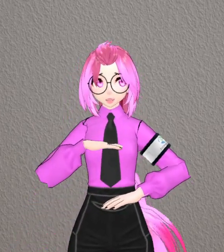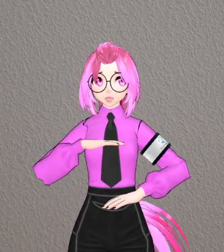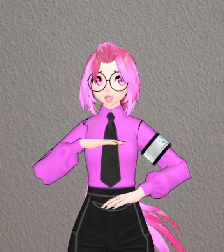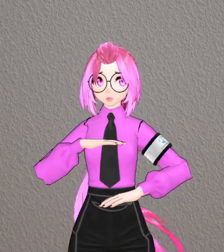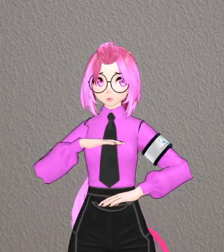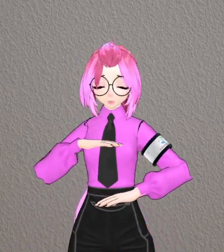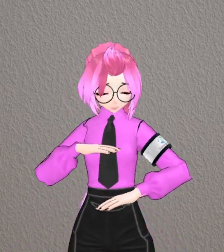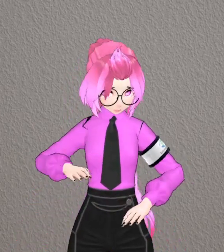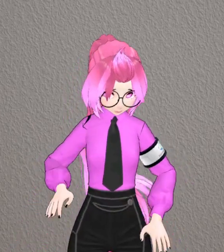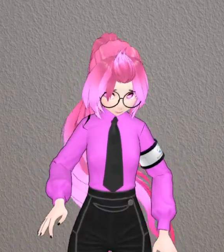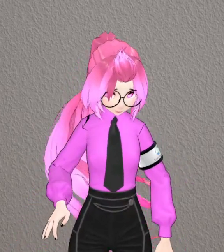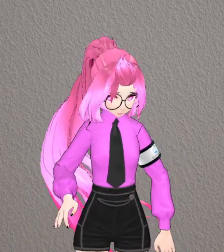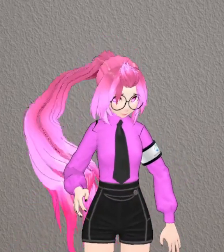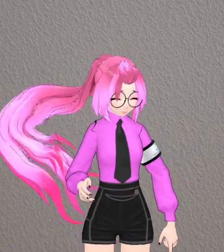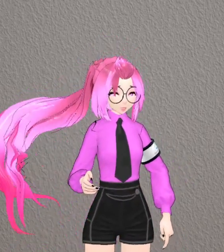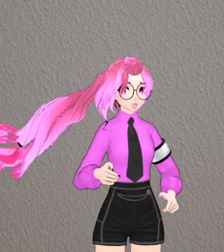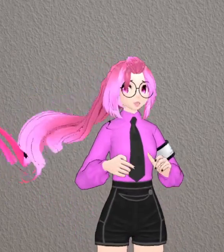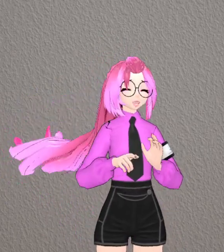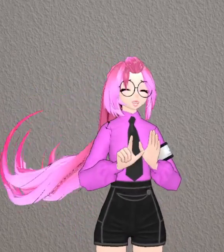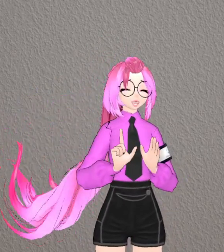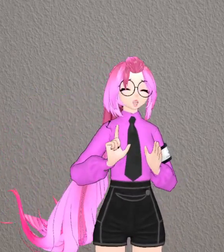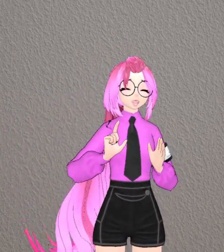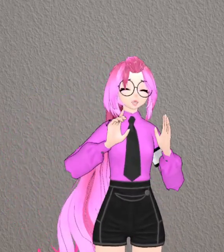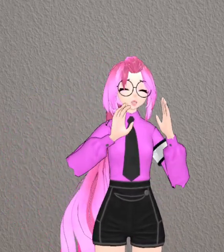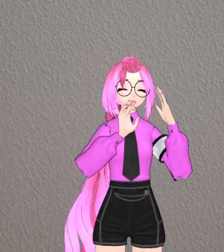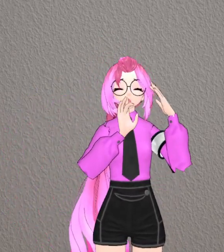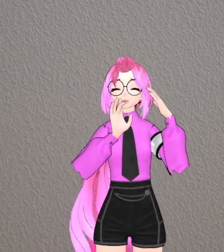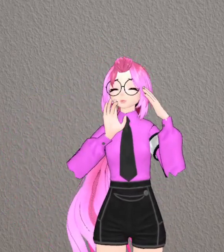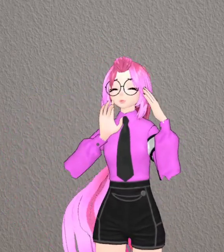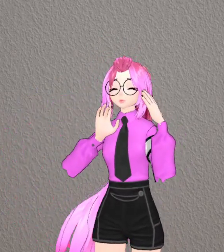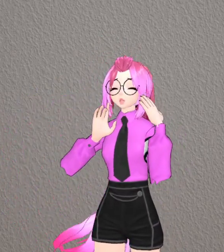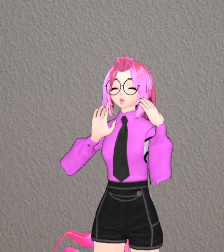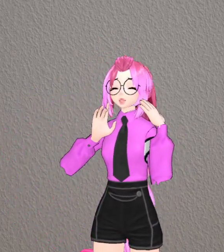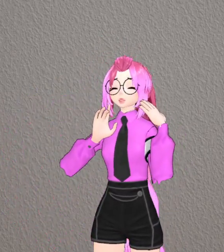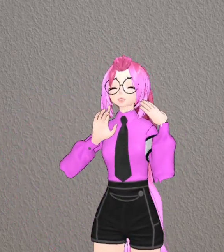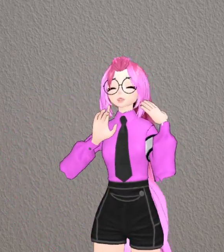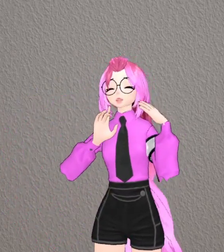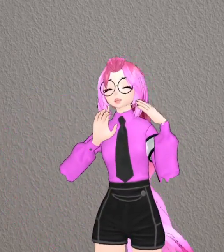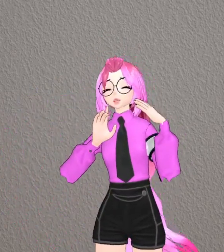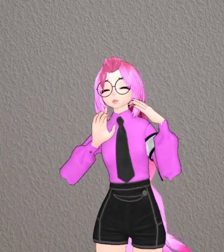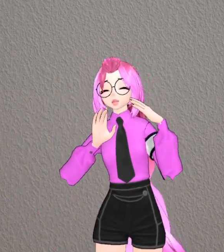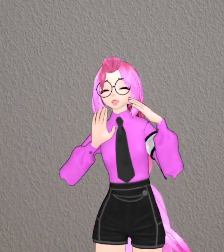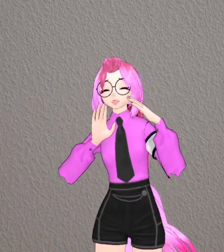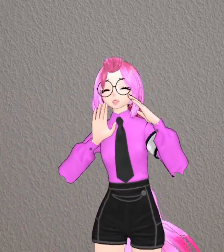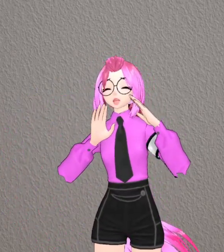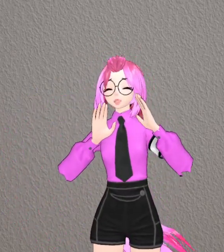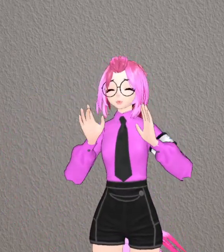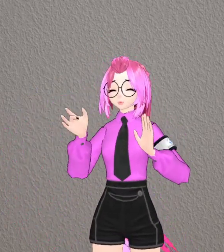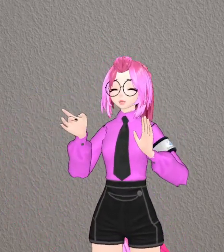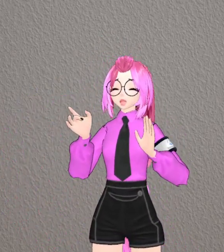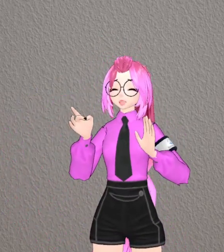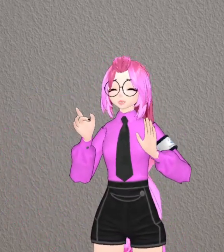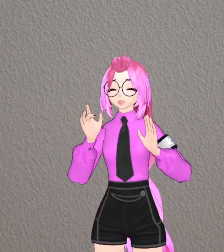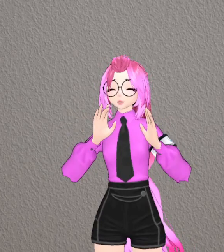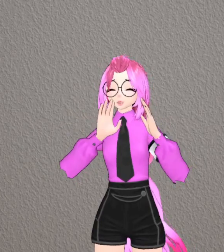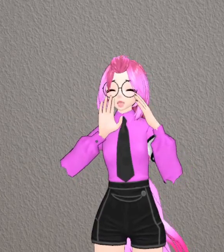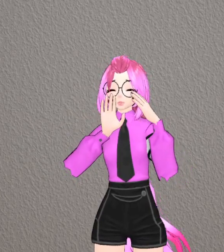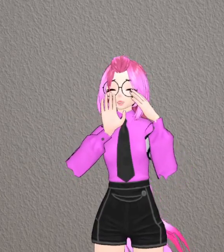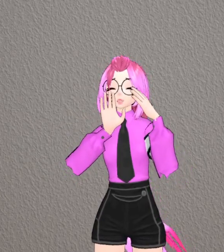Satisfy. Cool. Do you guys want to do a little review? Oh, Curiosity, I think your mic just turned on. Do you want to just tap that off? Sorry about